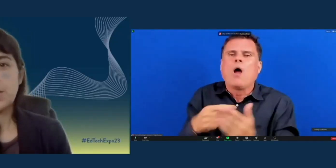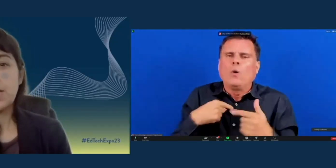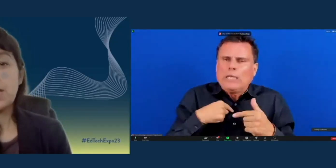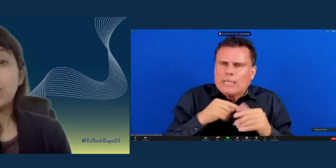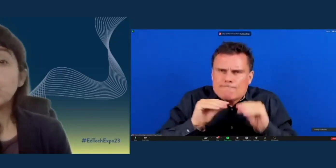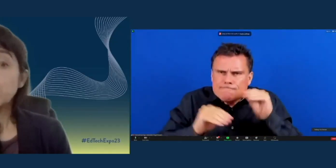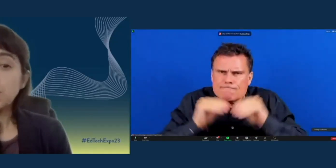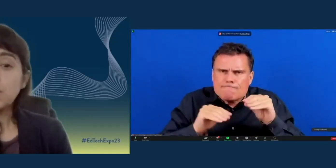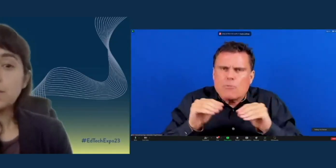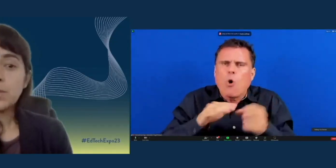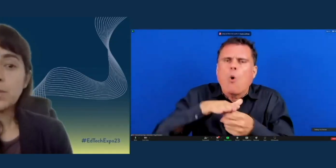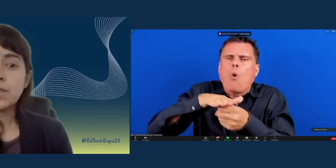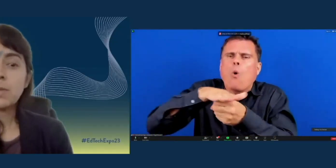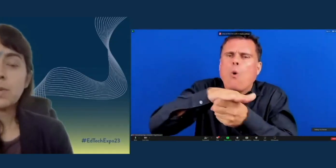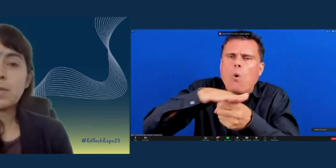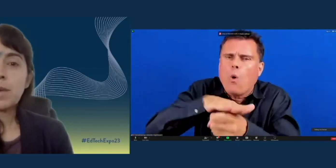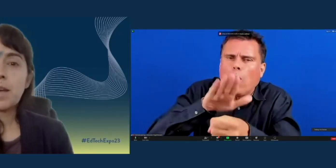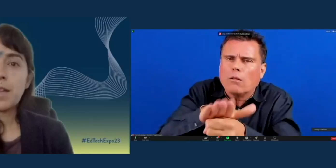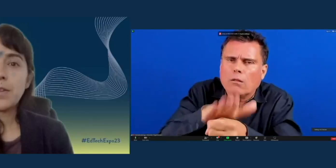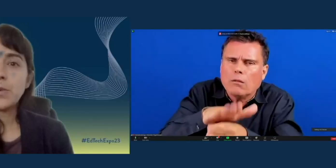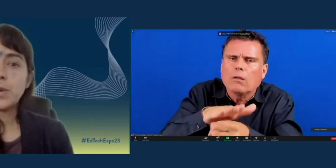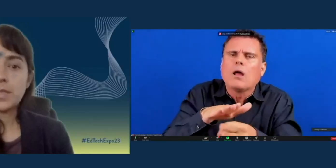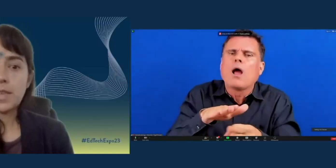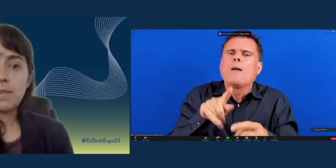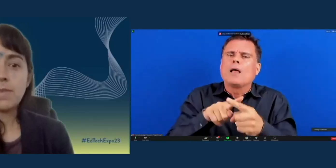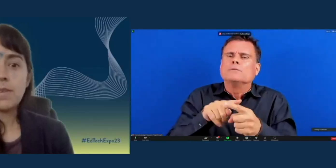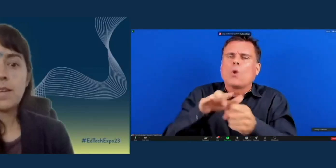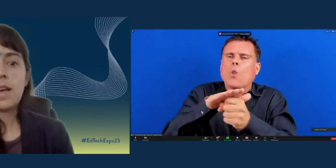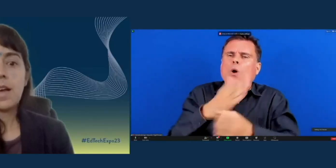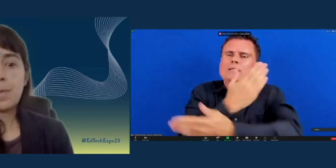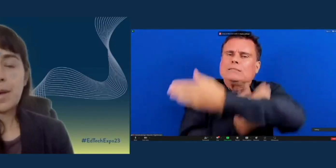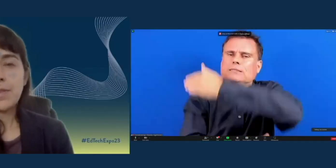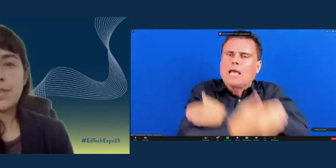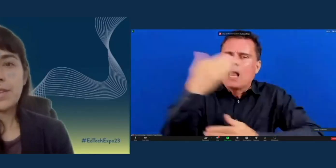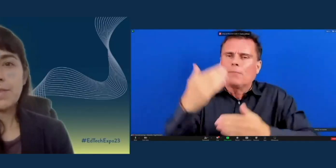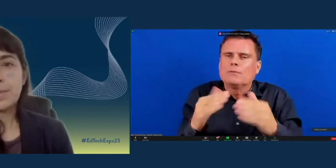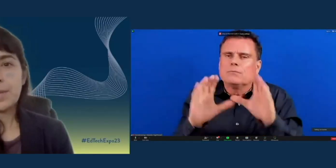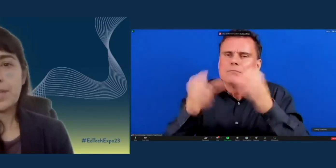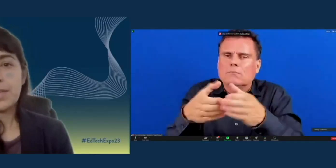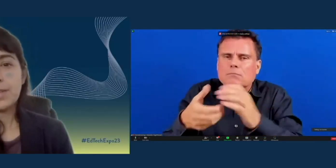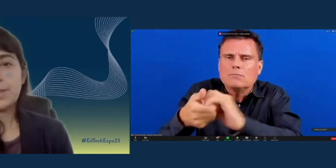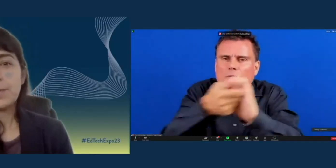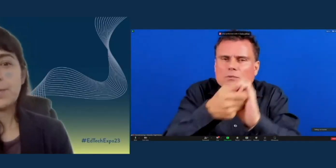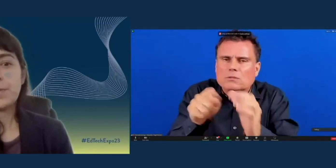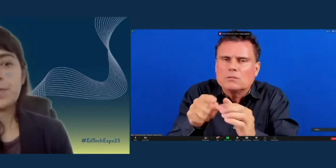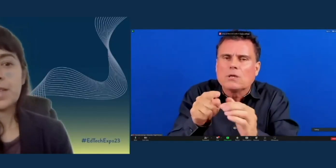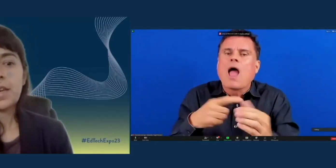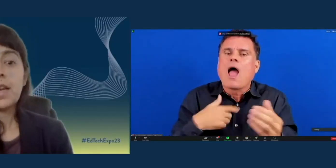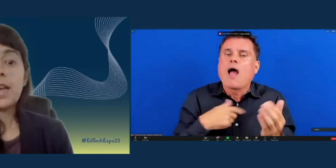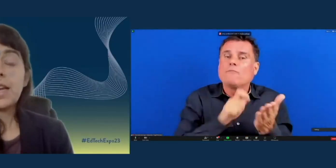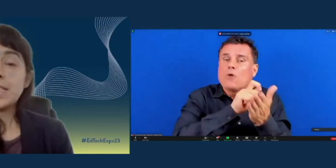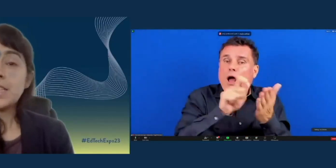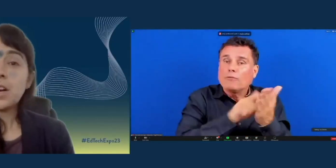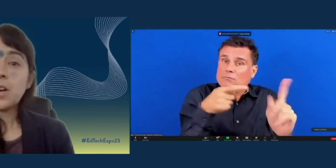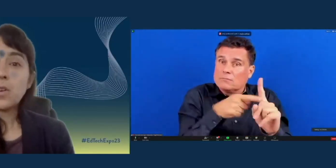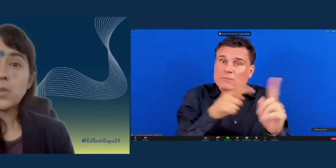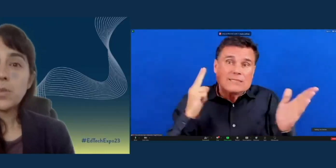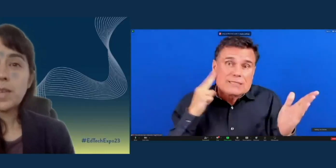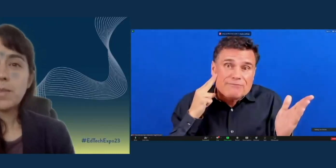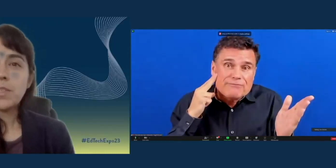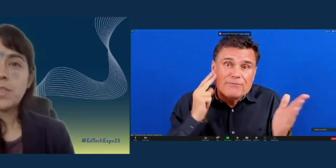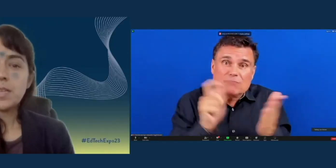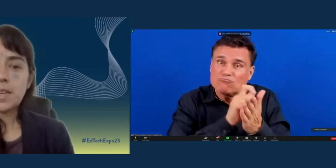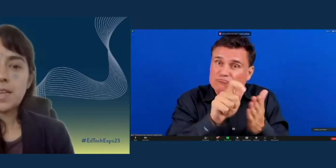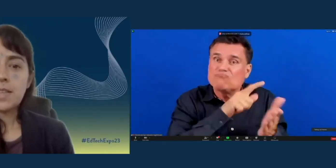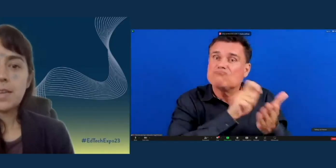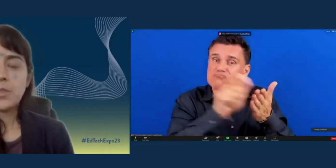organizations, resulting in books written by authors who are deaf about the deaf experience. ACR also